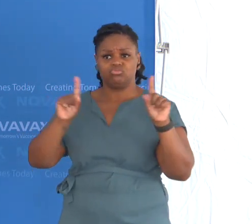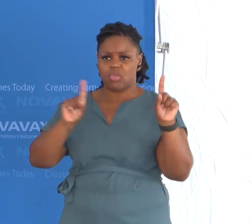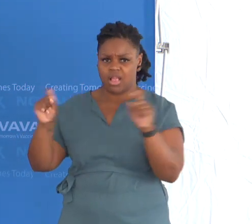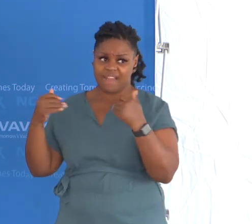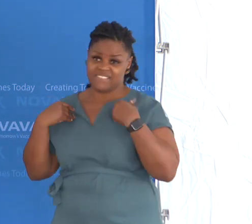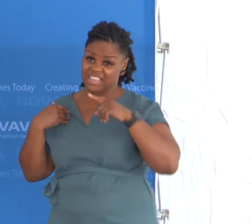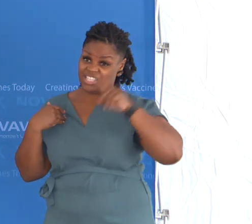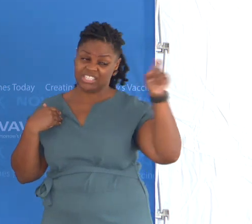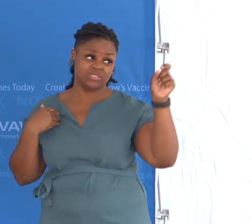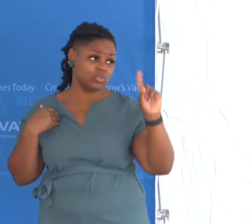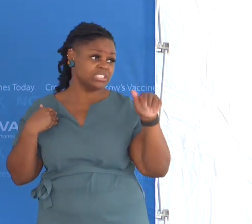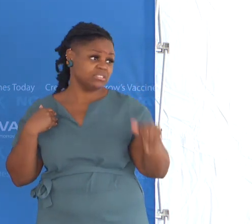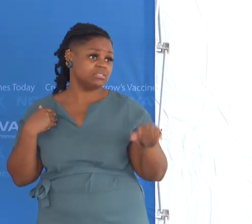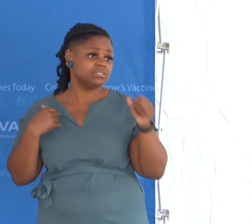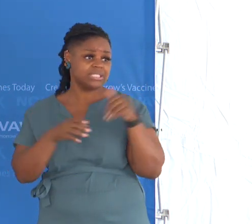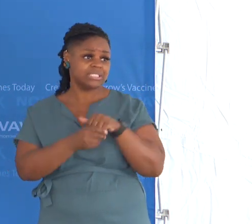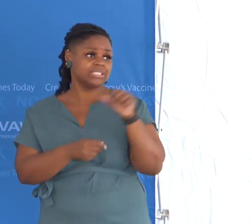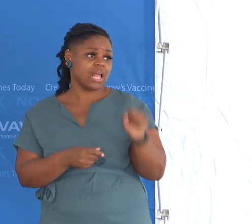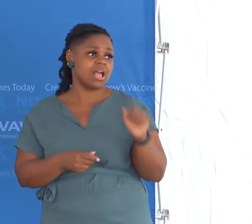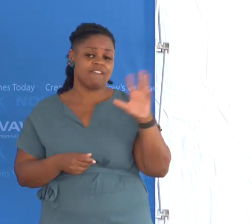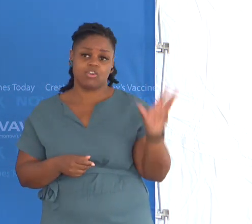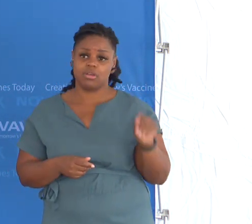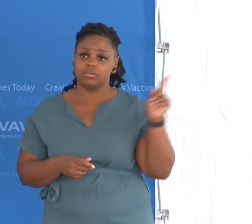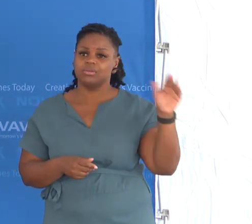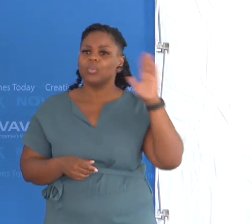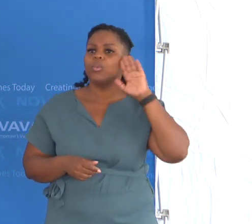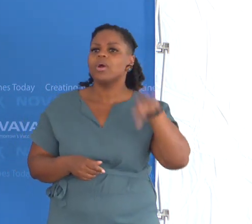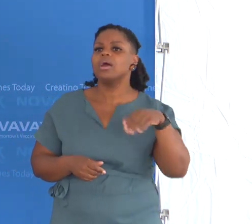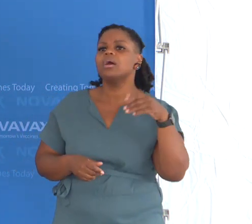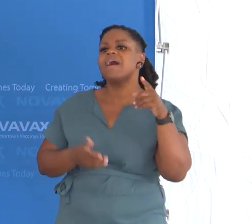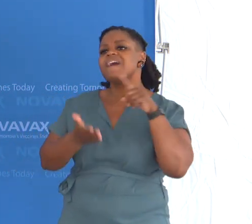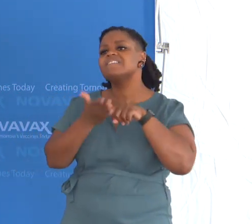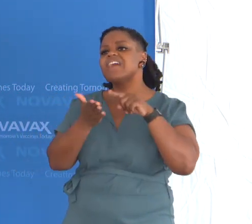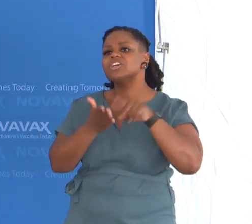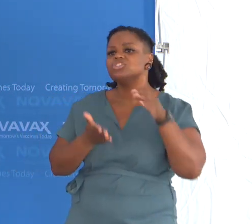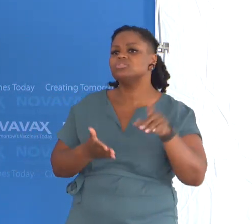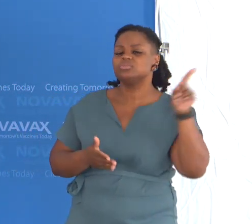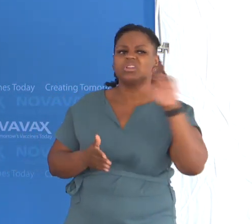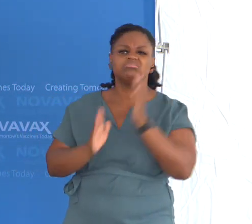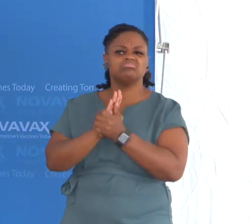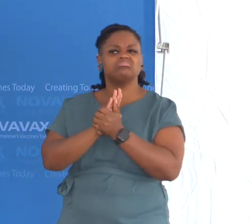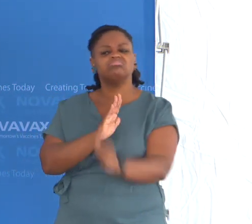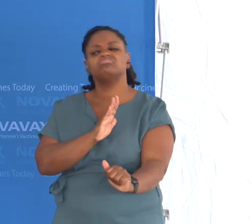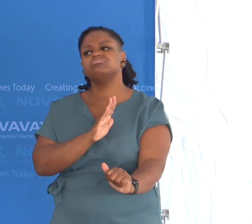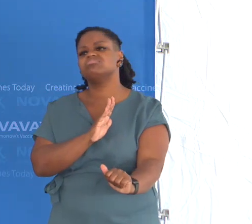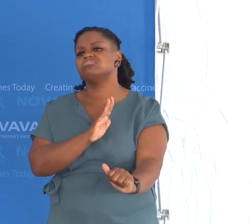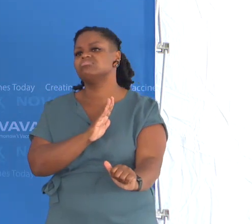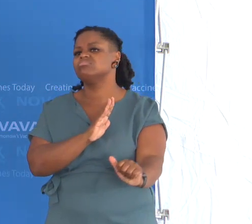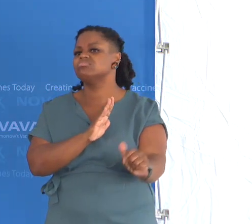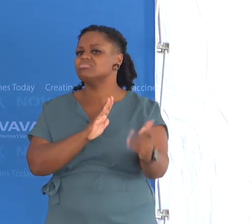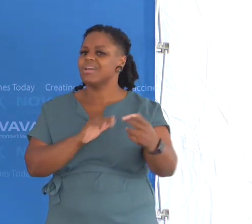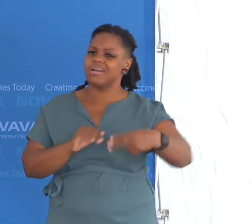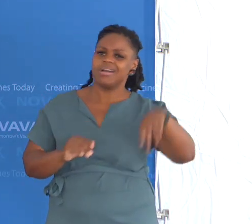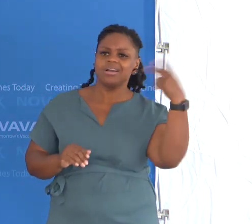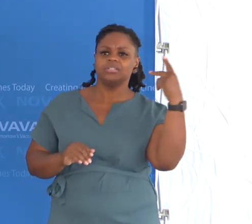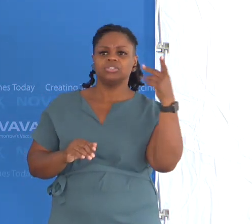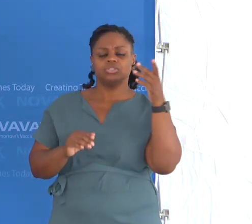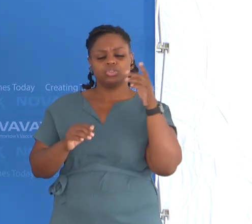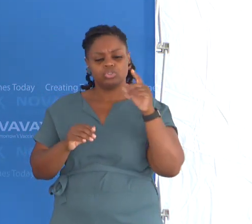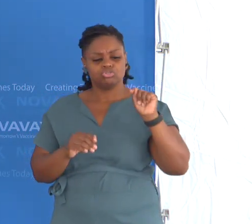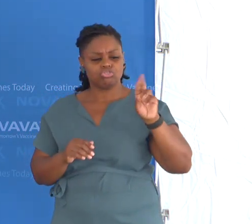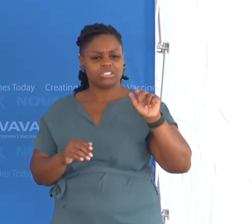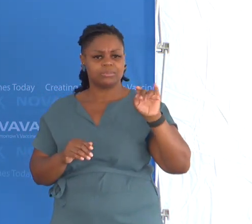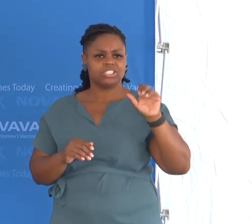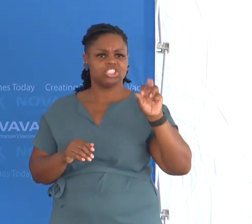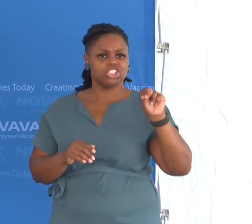We went there because we knew the investigators are very, very good. And it was a high transmission setting, so there's really a good chance to, and we